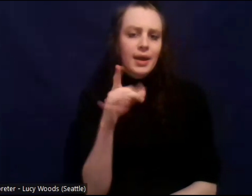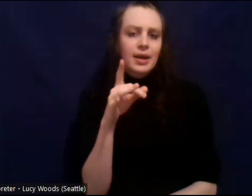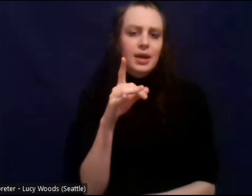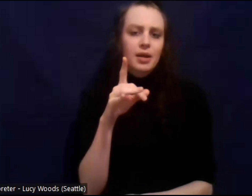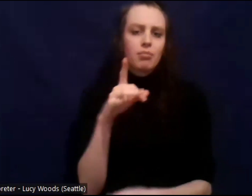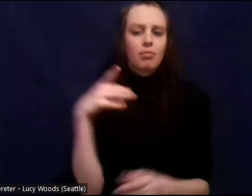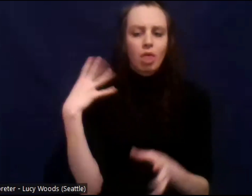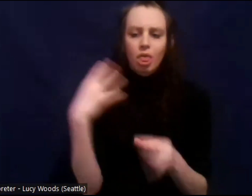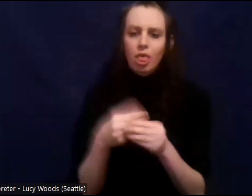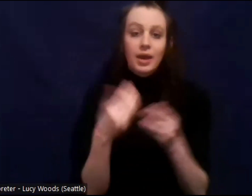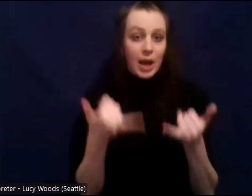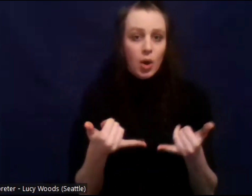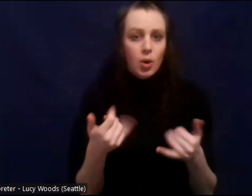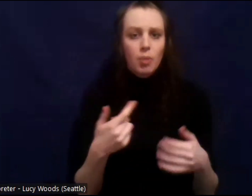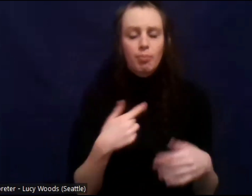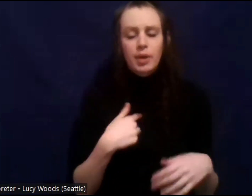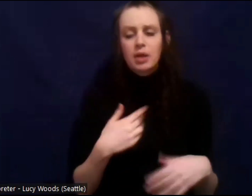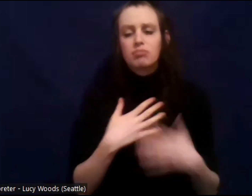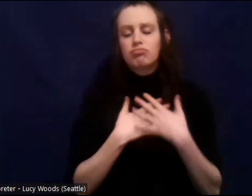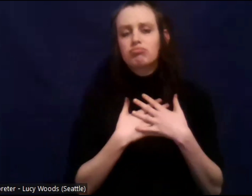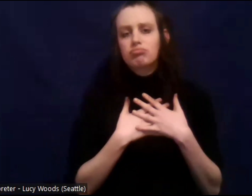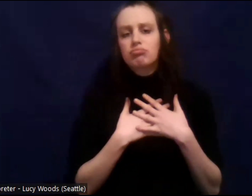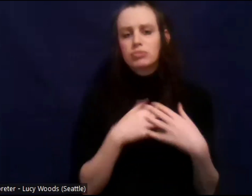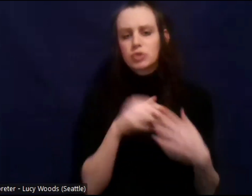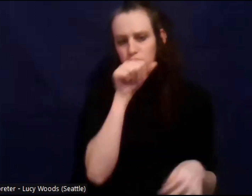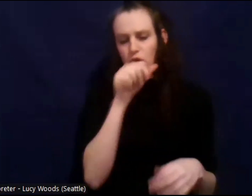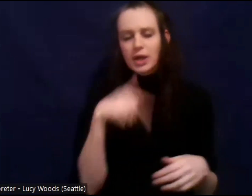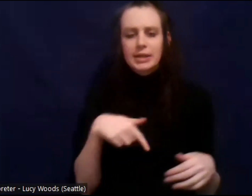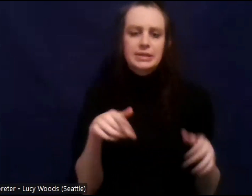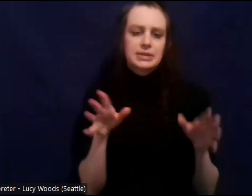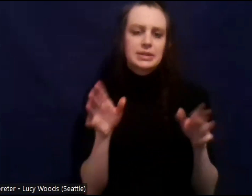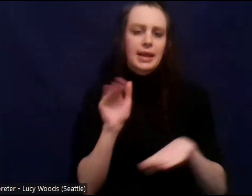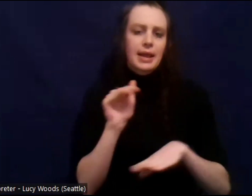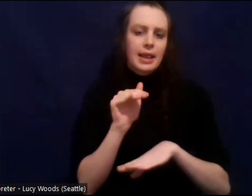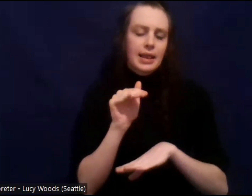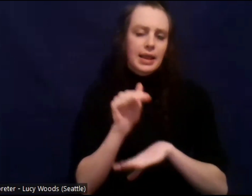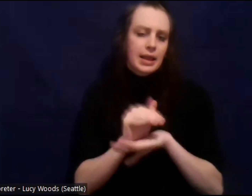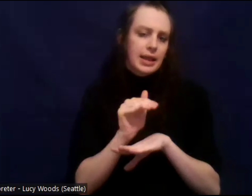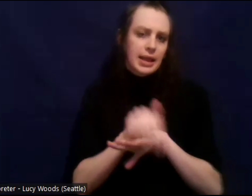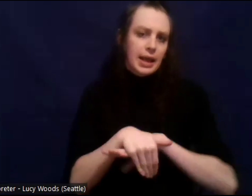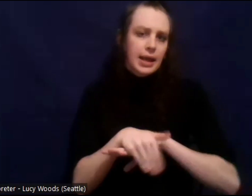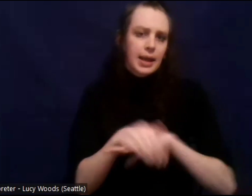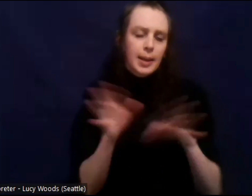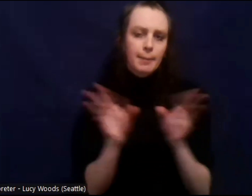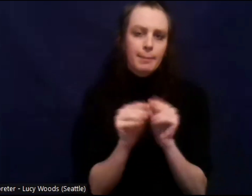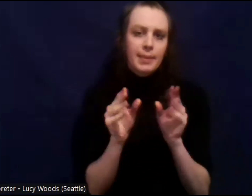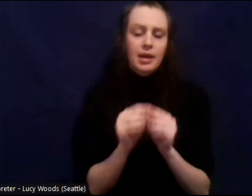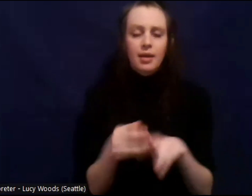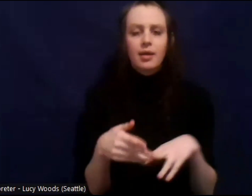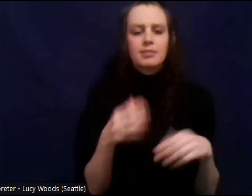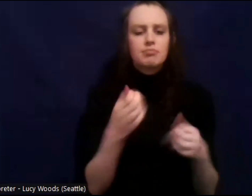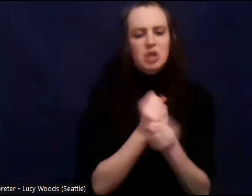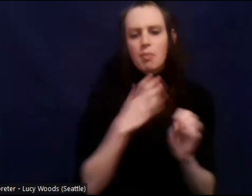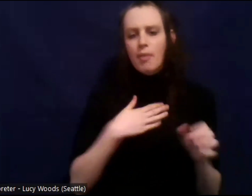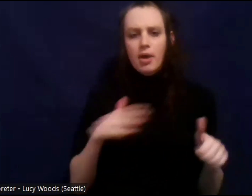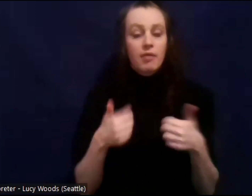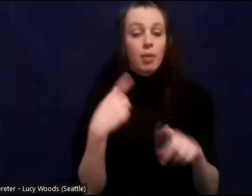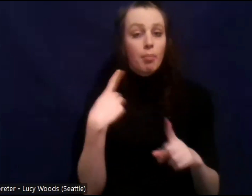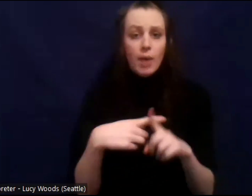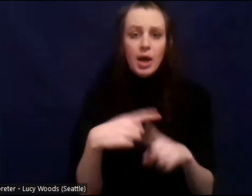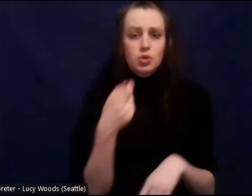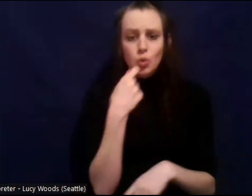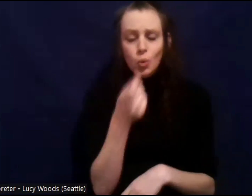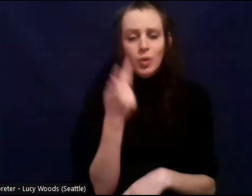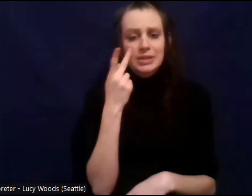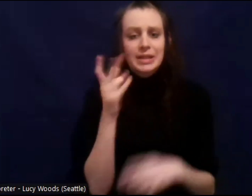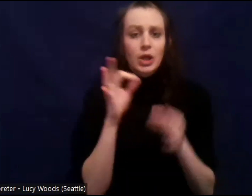these late night meetings. They help to save my life. And it's good to see an interpreter in a meeting too. I used to